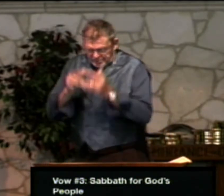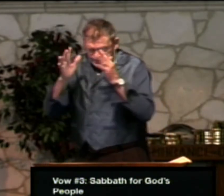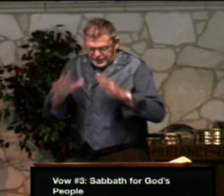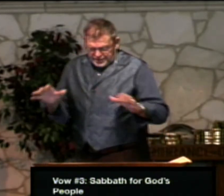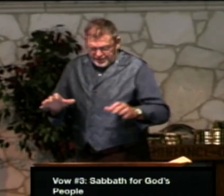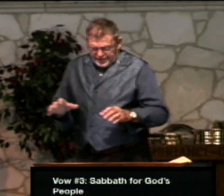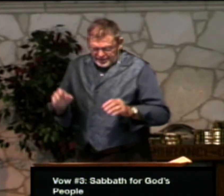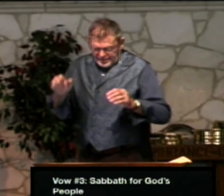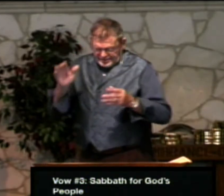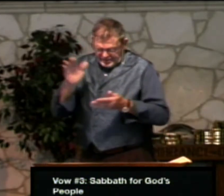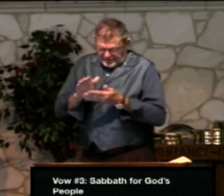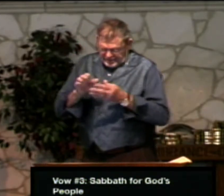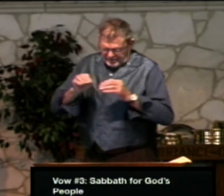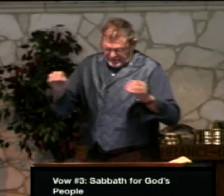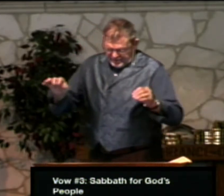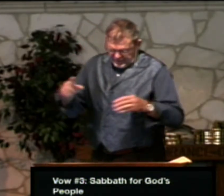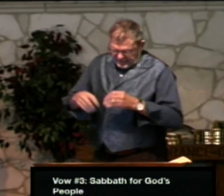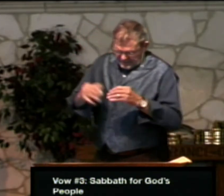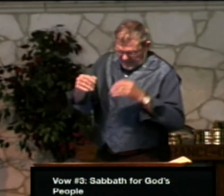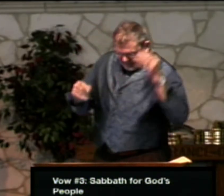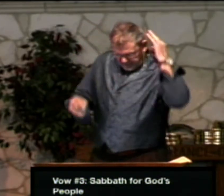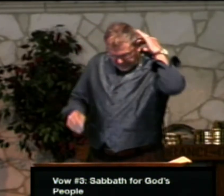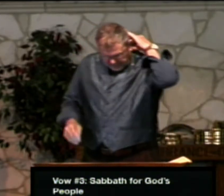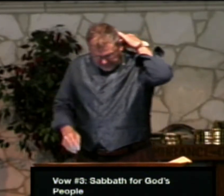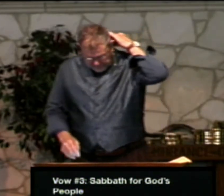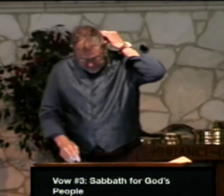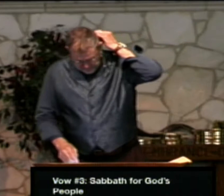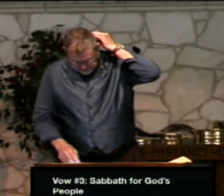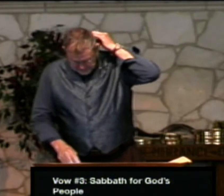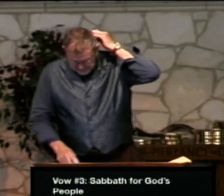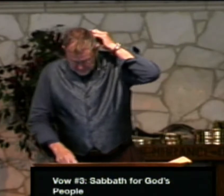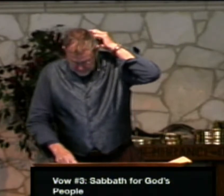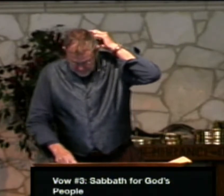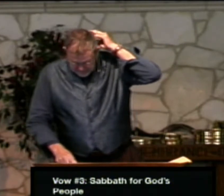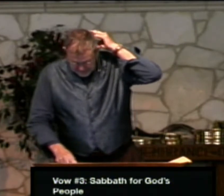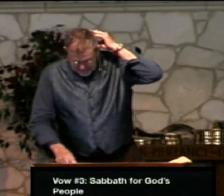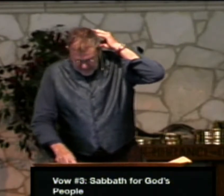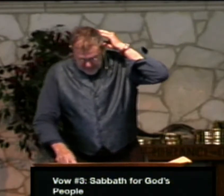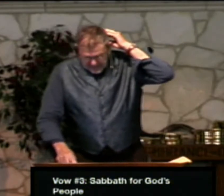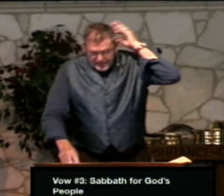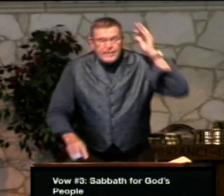And we Christians did little or nothing about it.